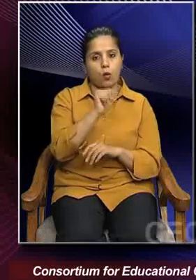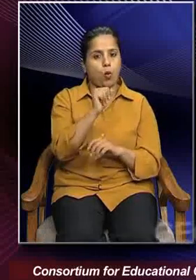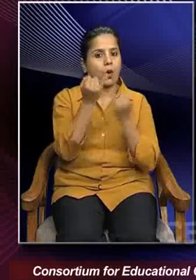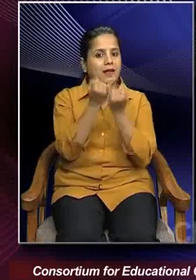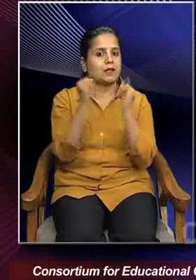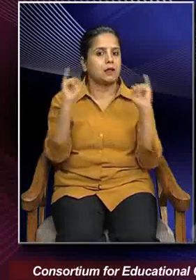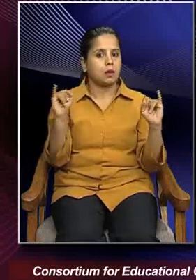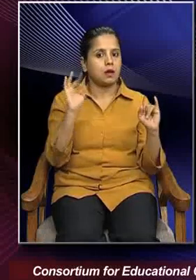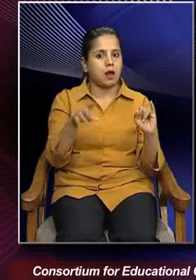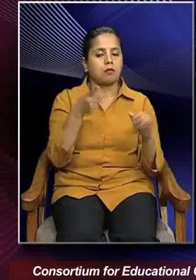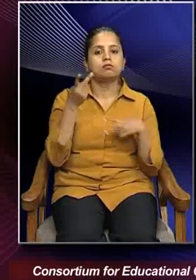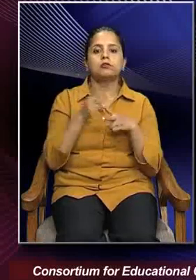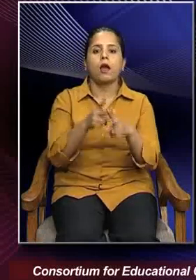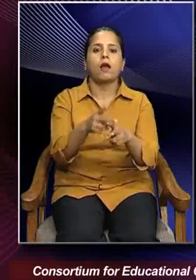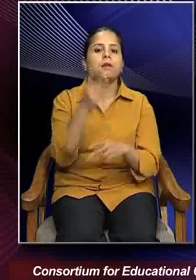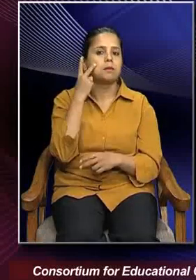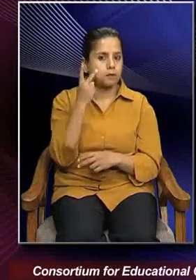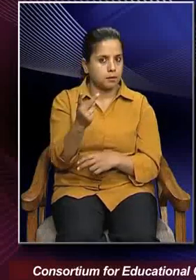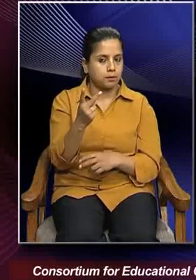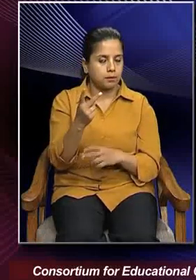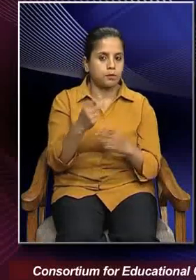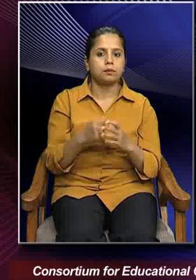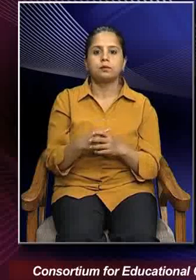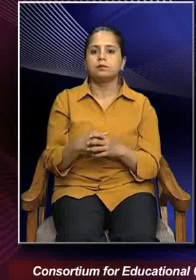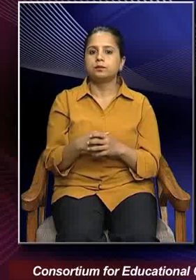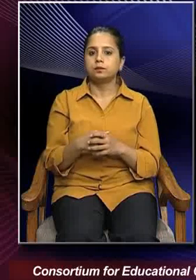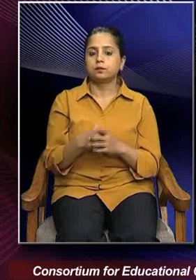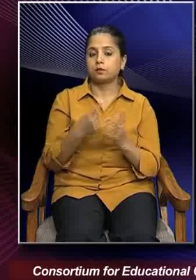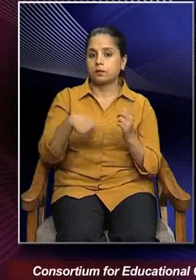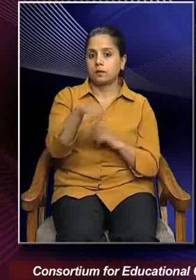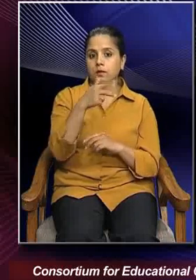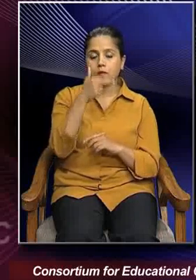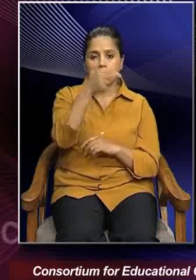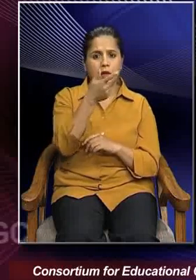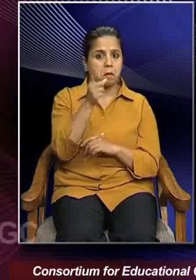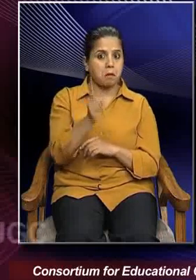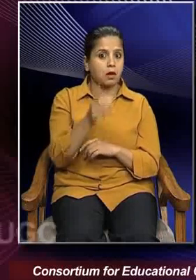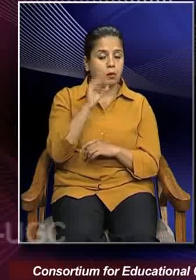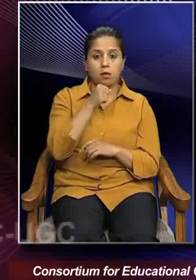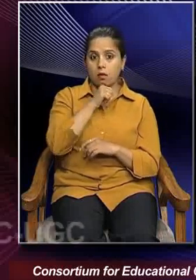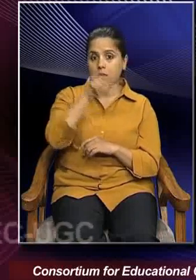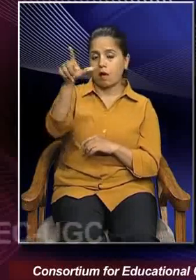because they have their independent existence. They are not necessarily eternal.